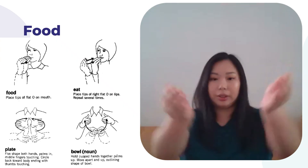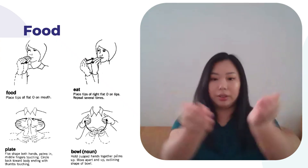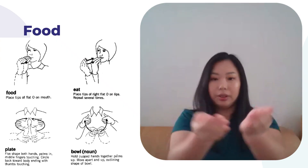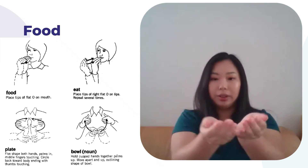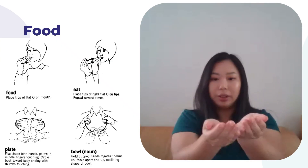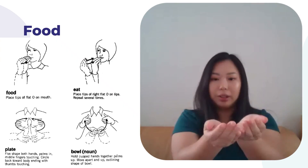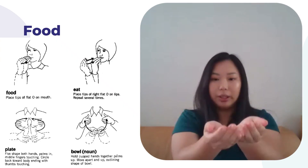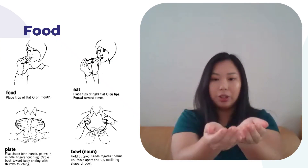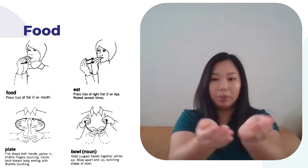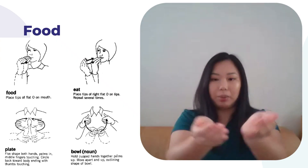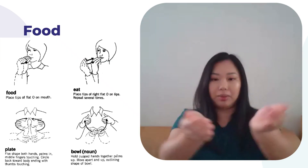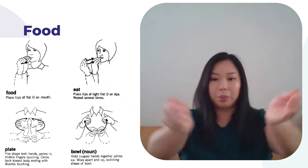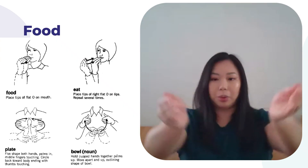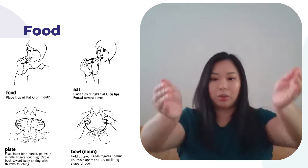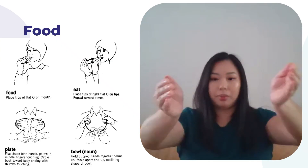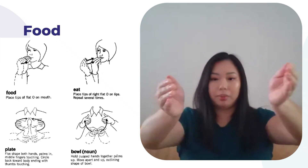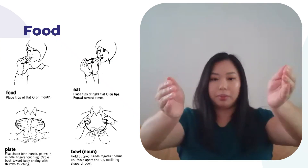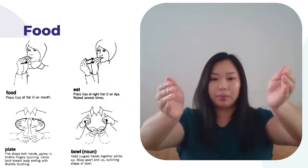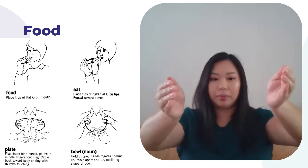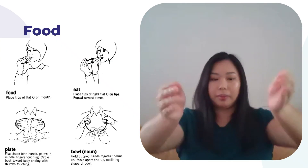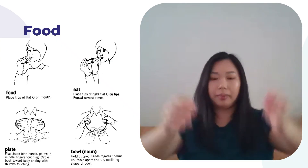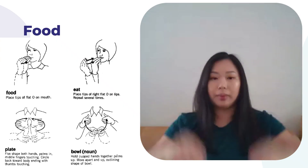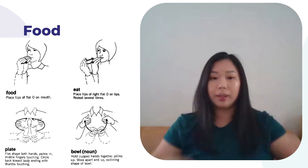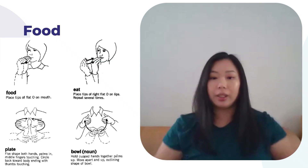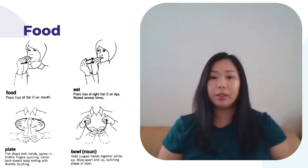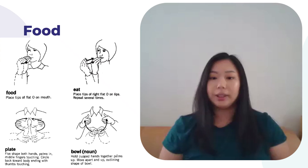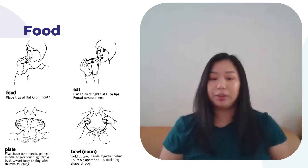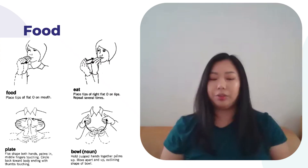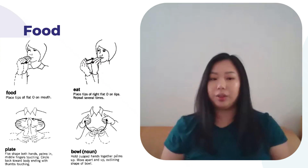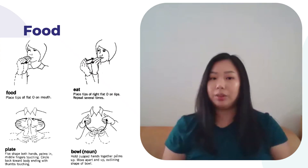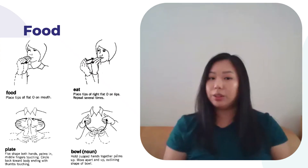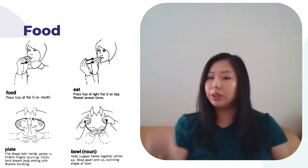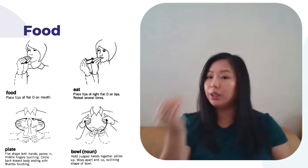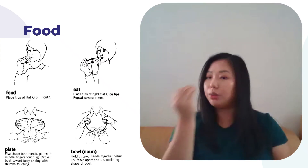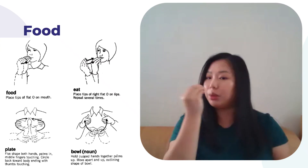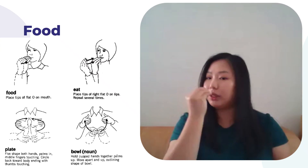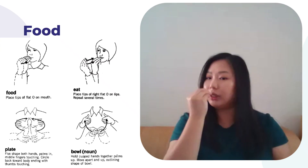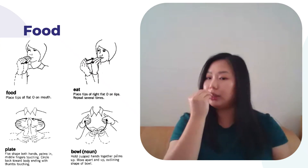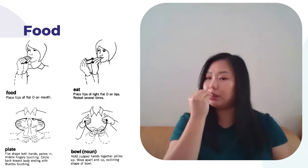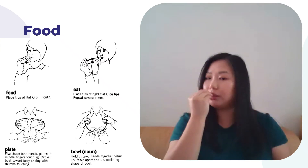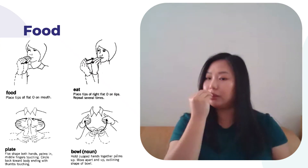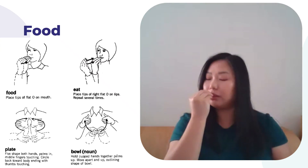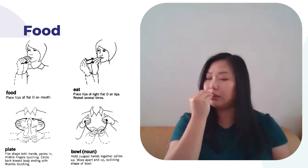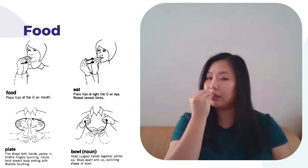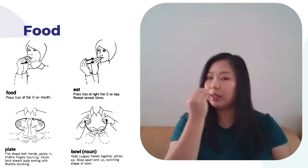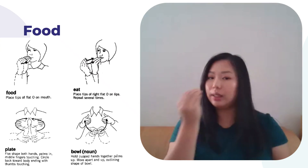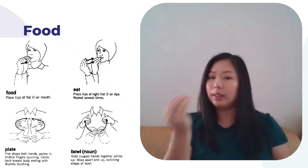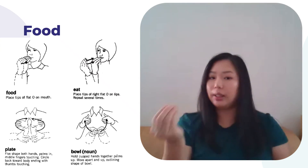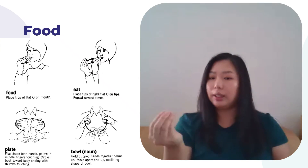round, so like the shape of a bowl. So food, once.